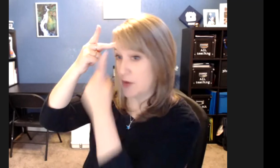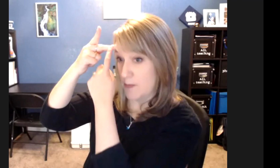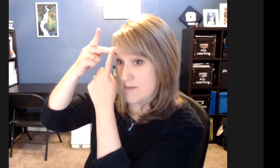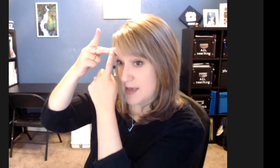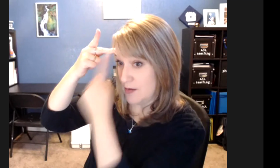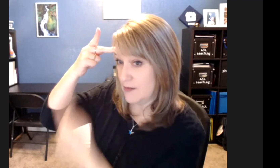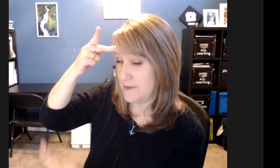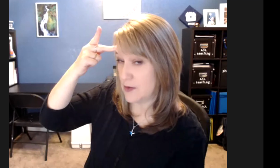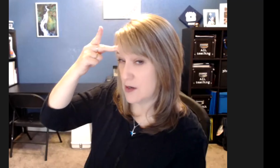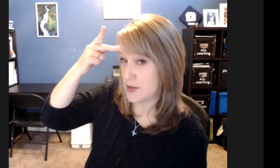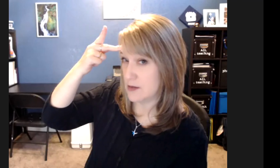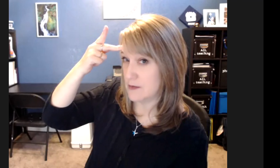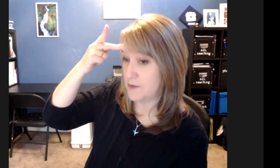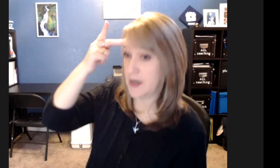your middle finger on your forehead.